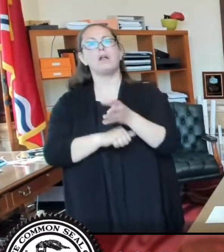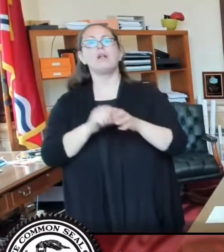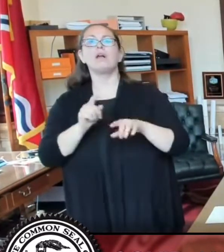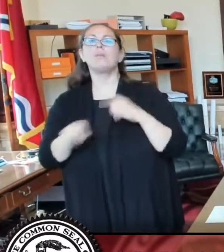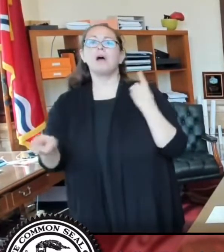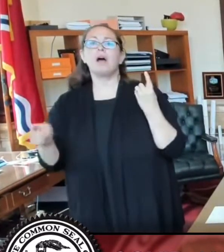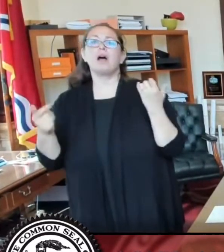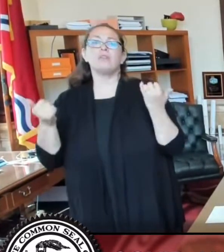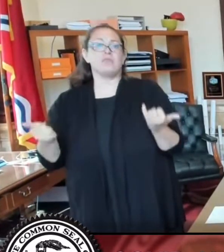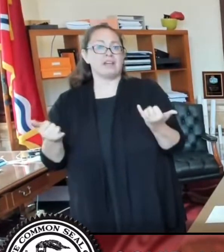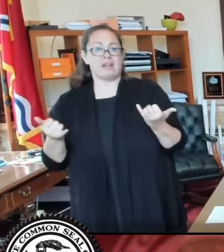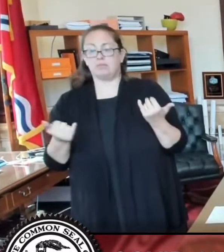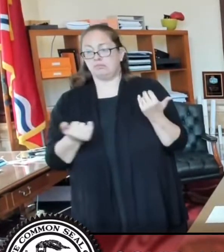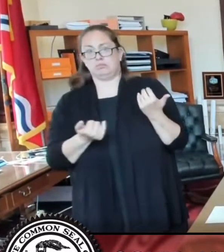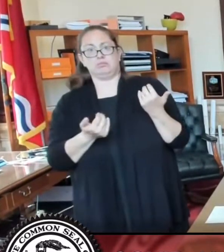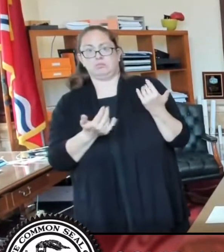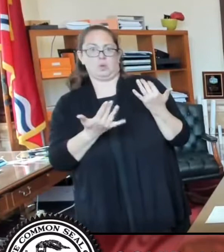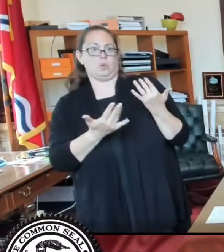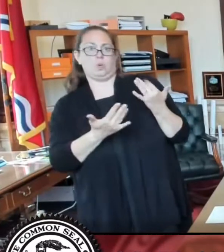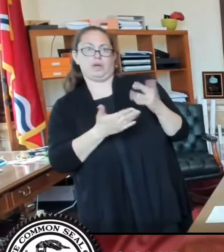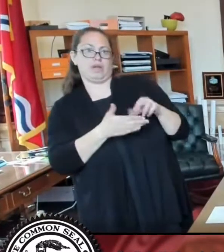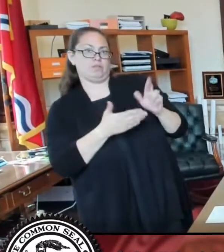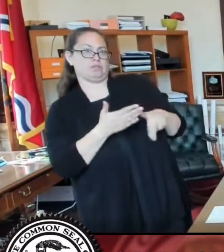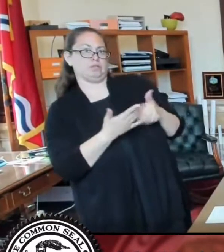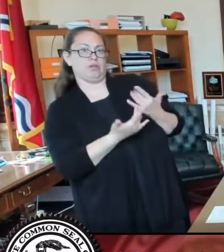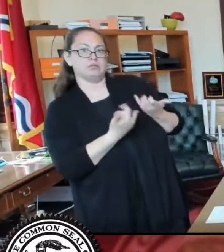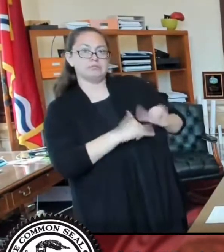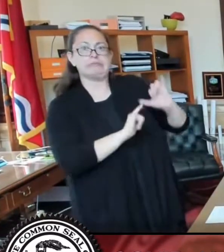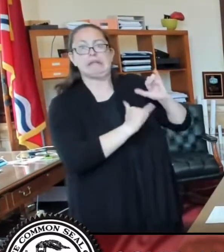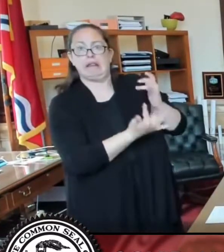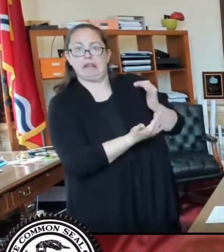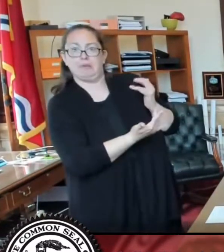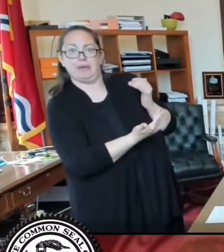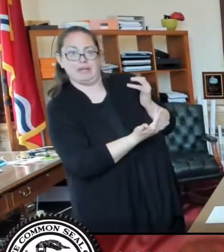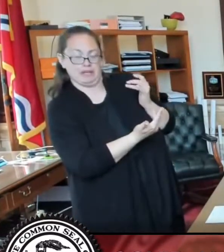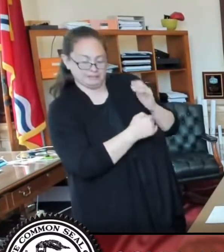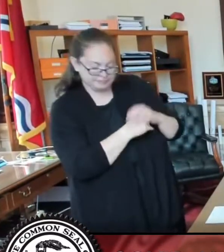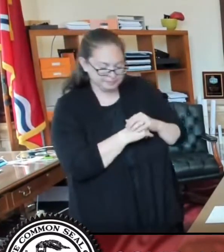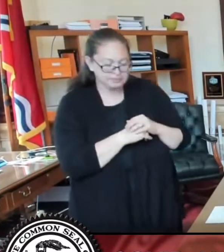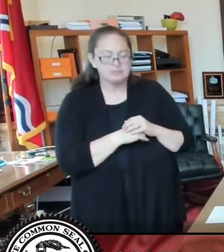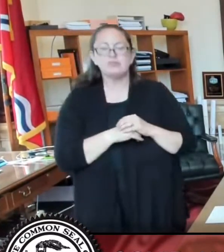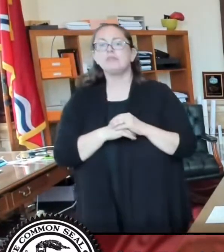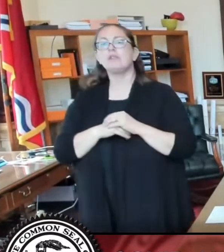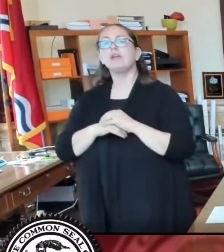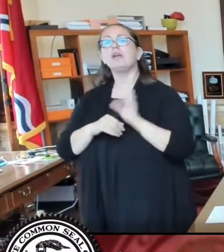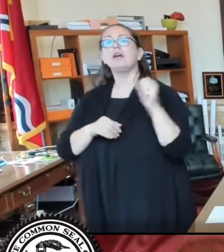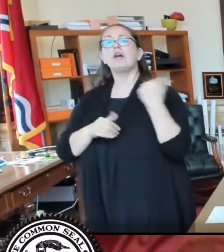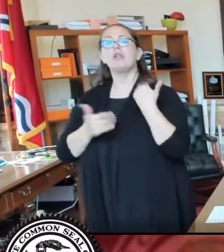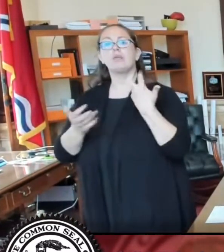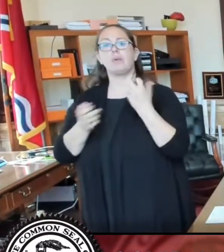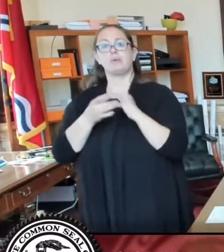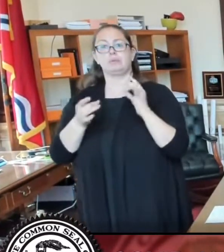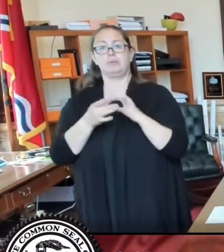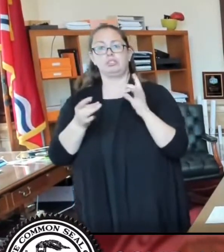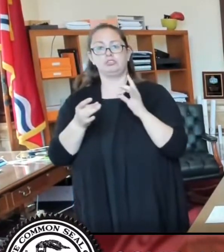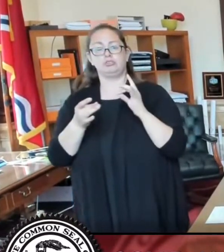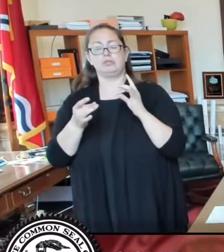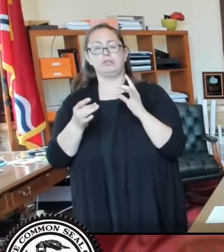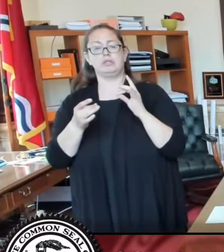we are still waiting on a number of test results. The other thing that I want to mention today